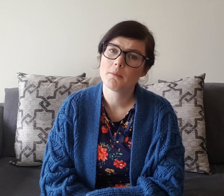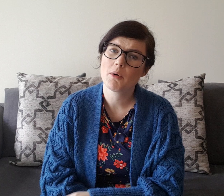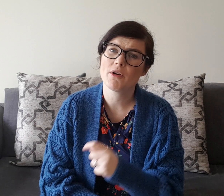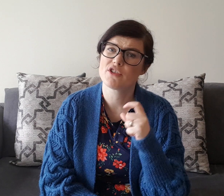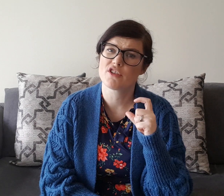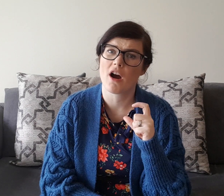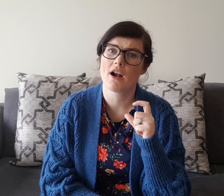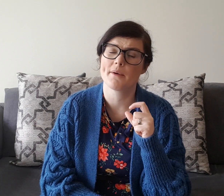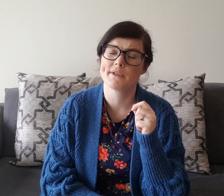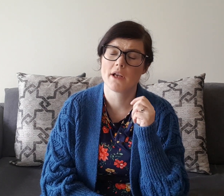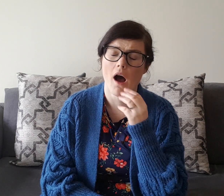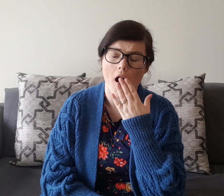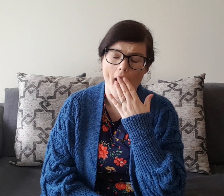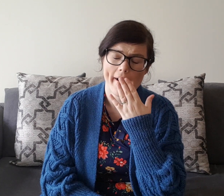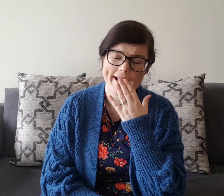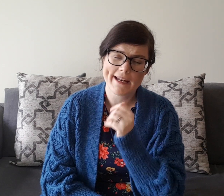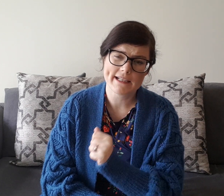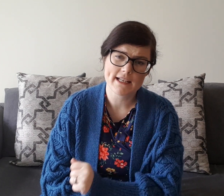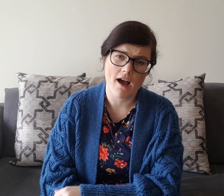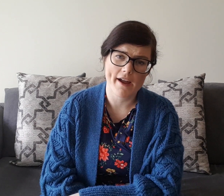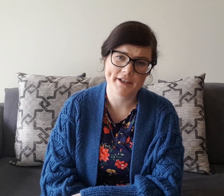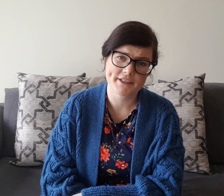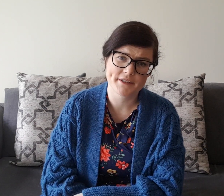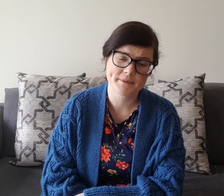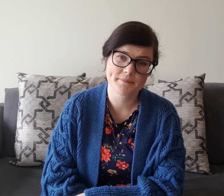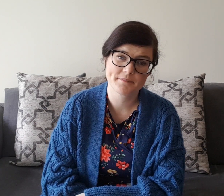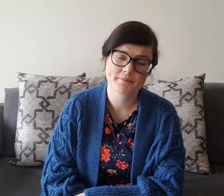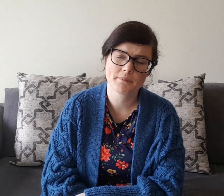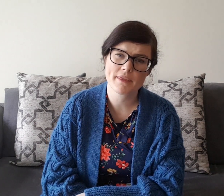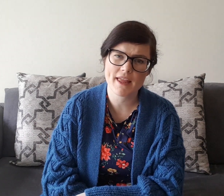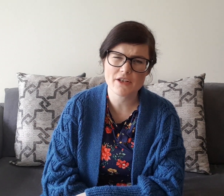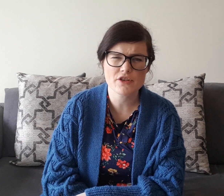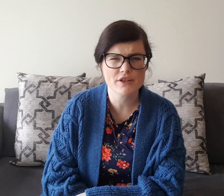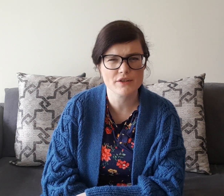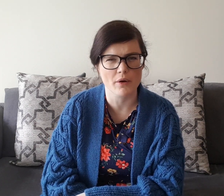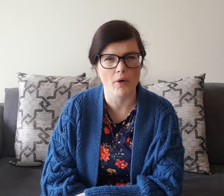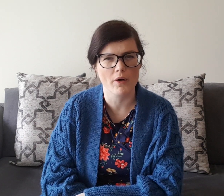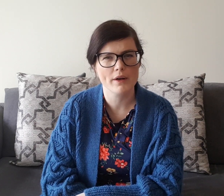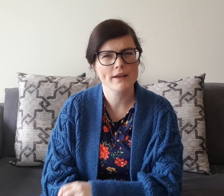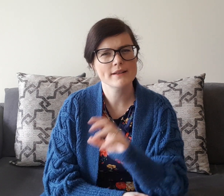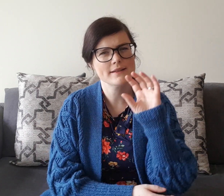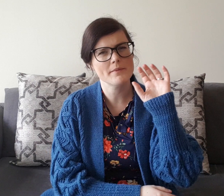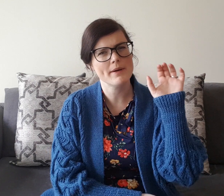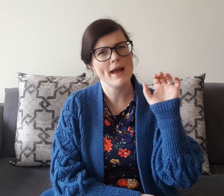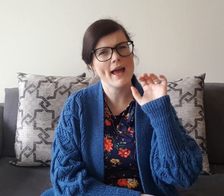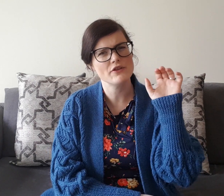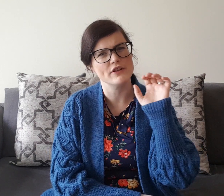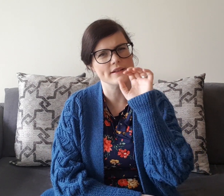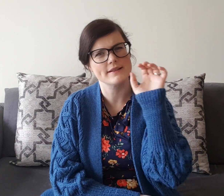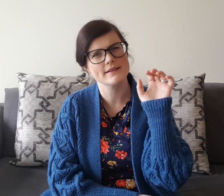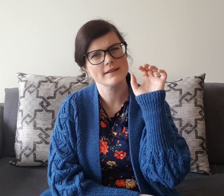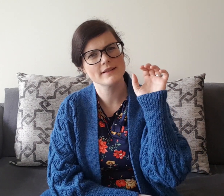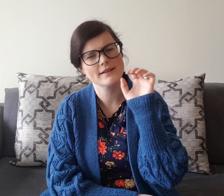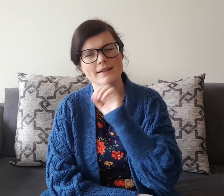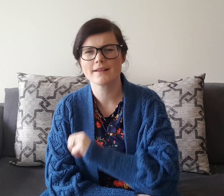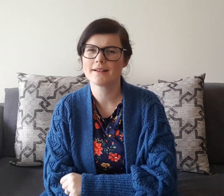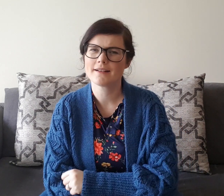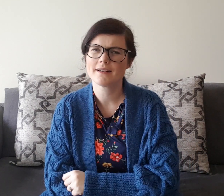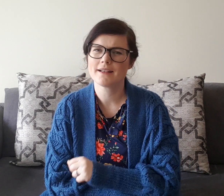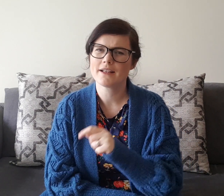Poor Charlie was getting tired, but then she saw some hedges. Can